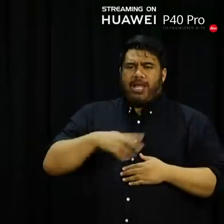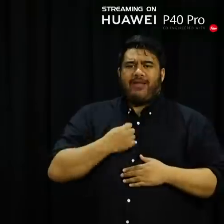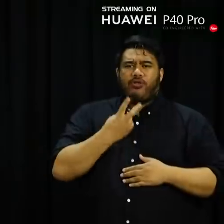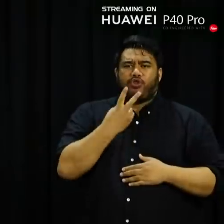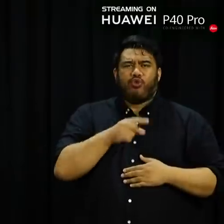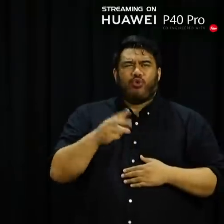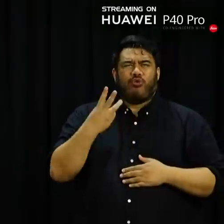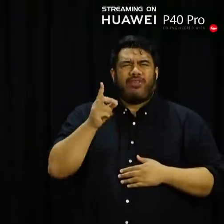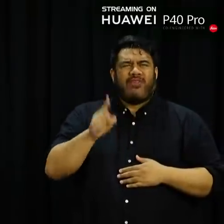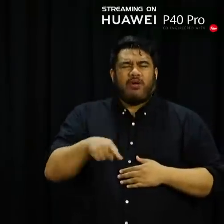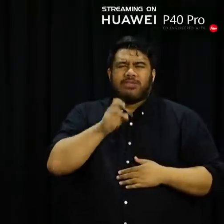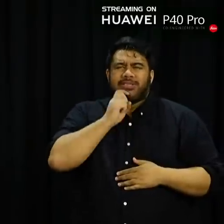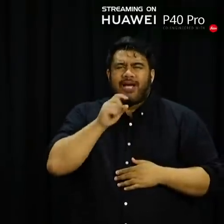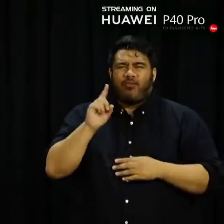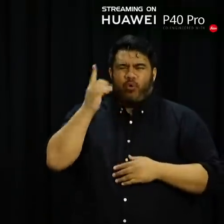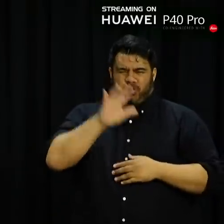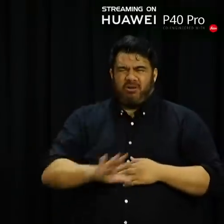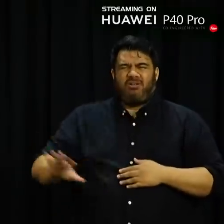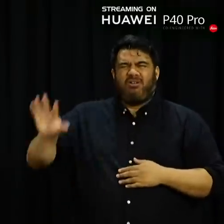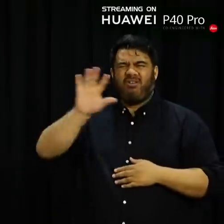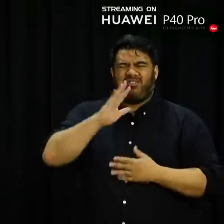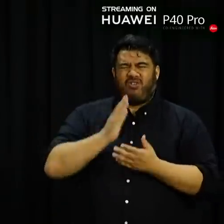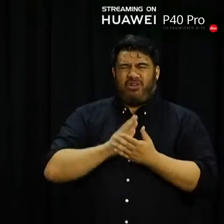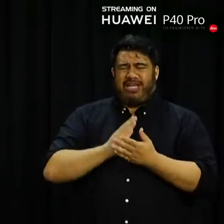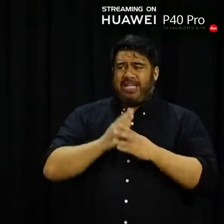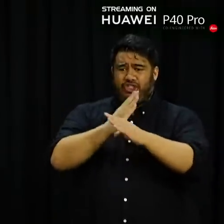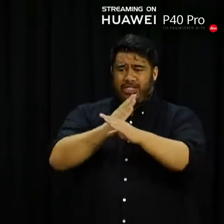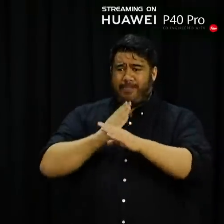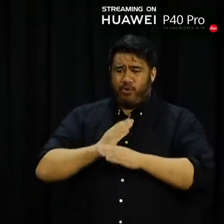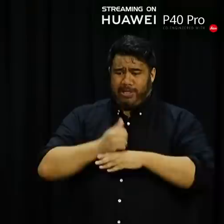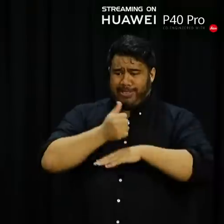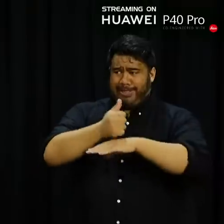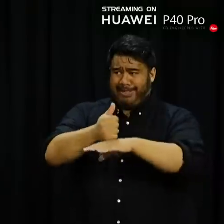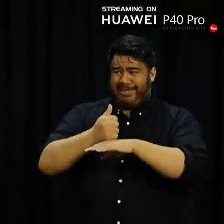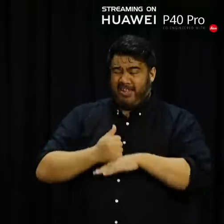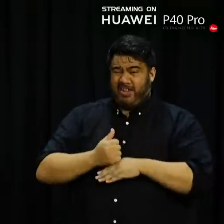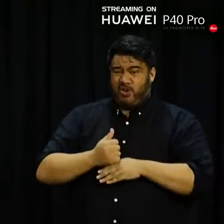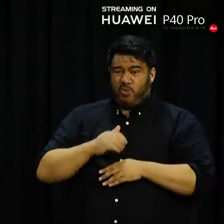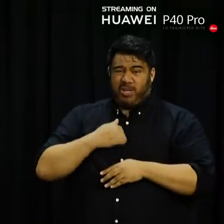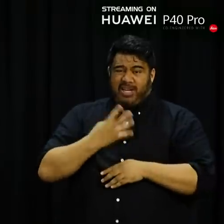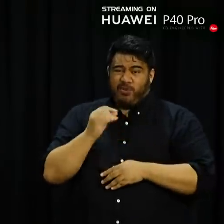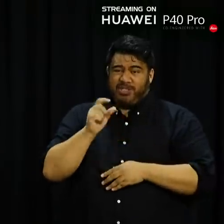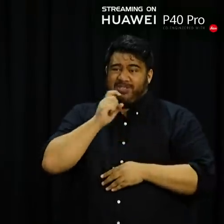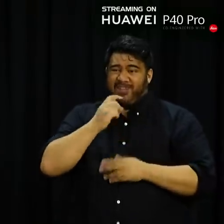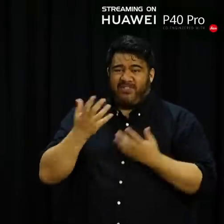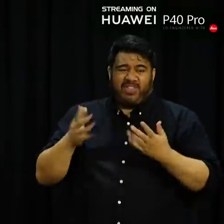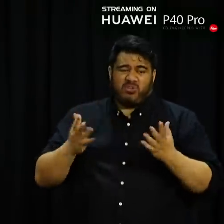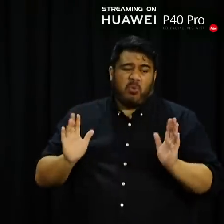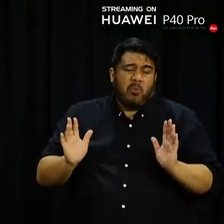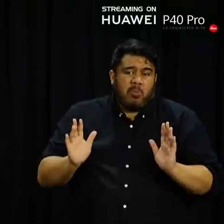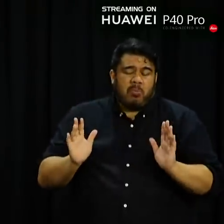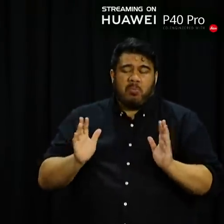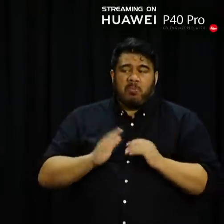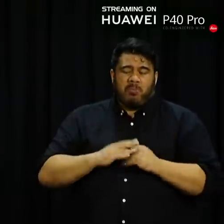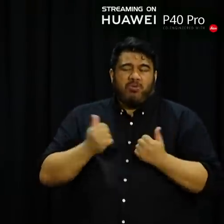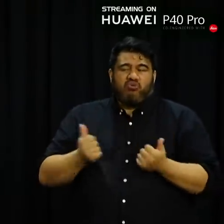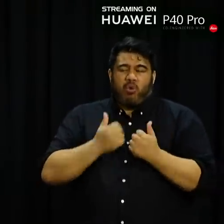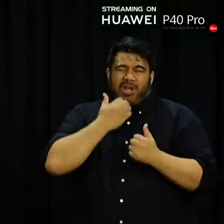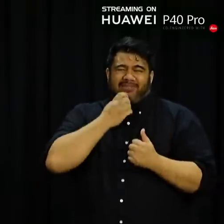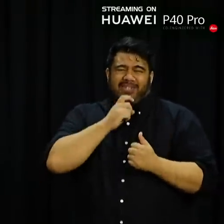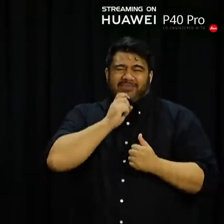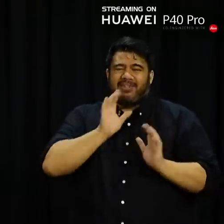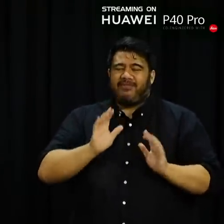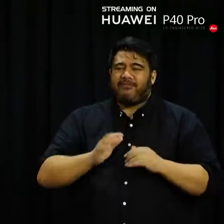staff in Auckland, so the requirement for checkpoints is a pretty modest one. We will keep an eye on it, but at this stage,